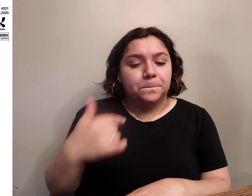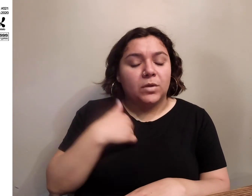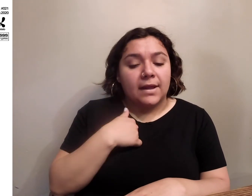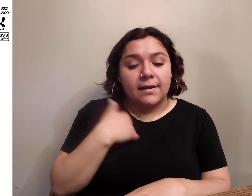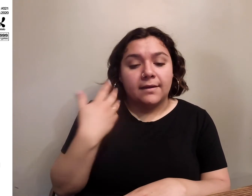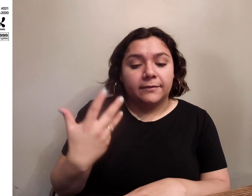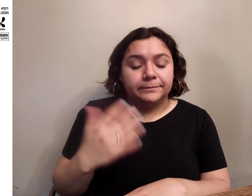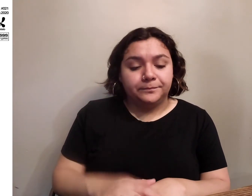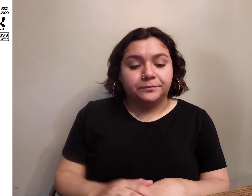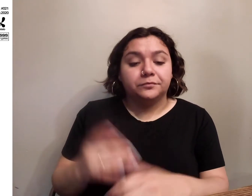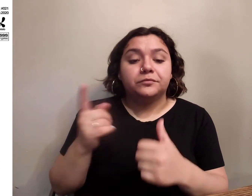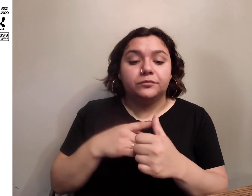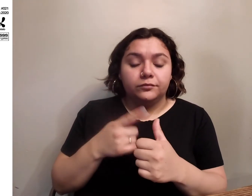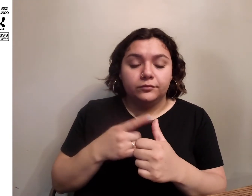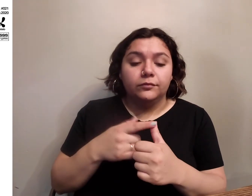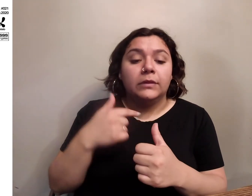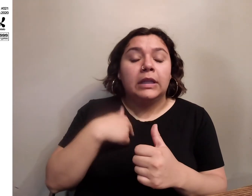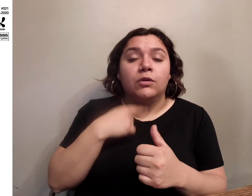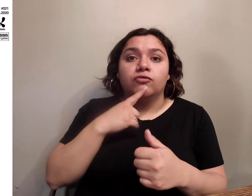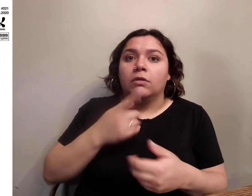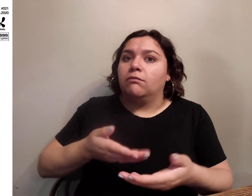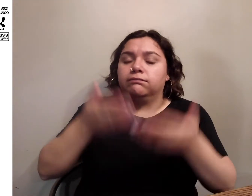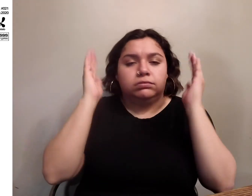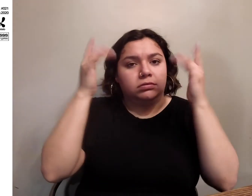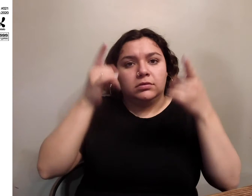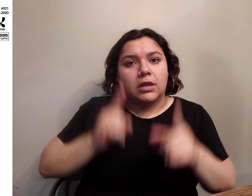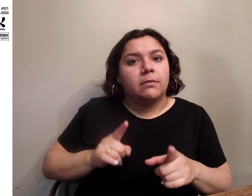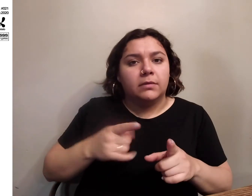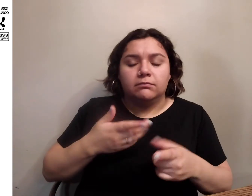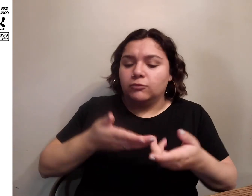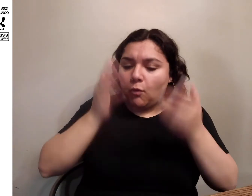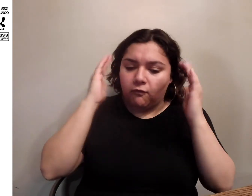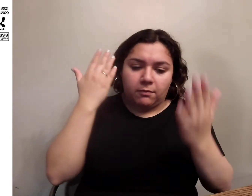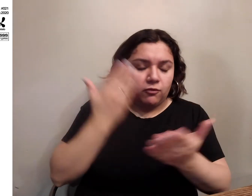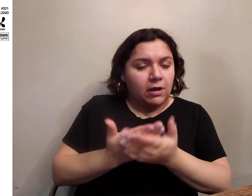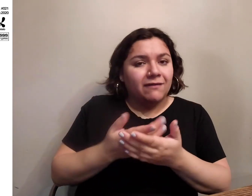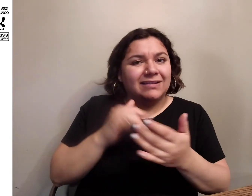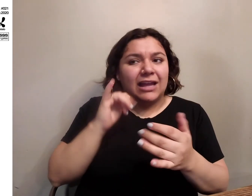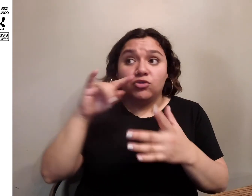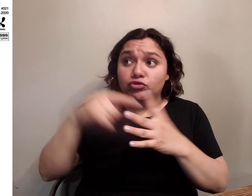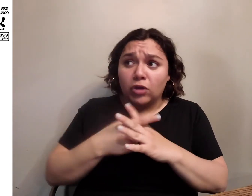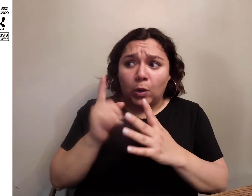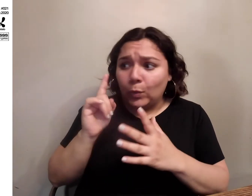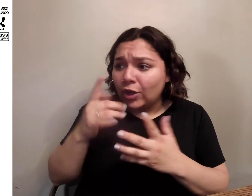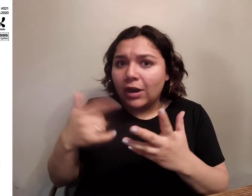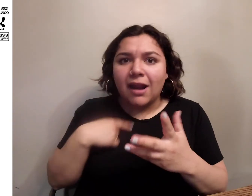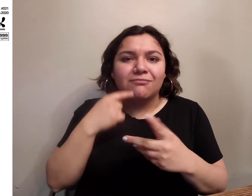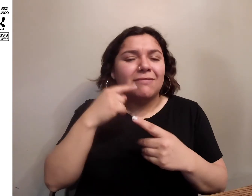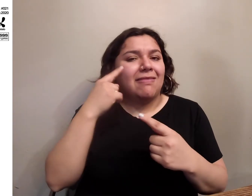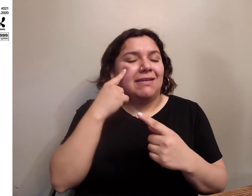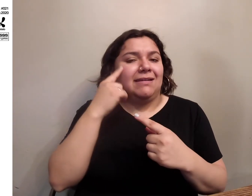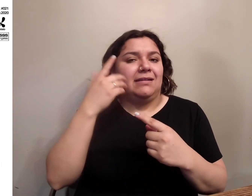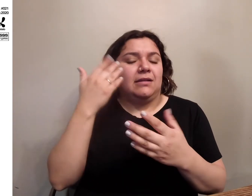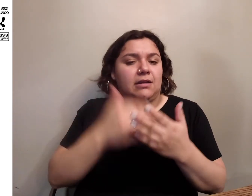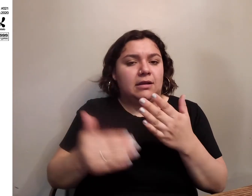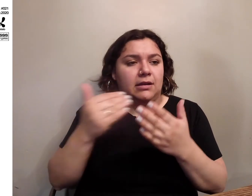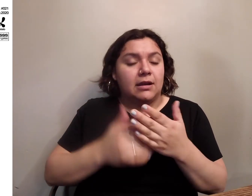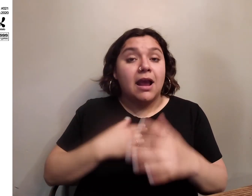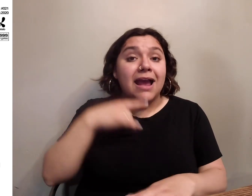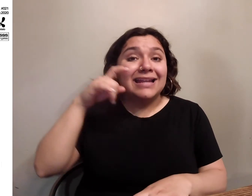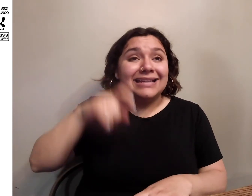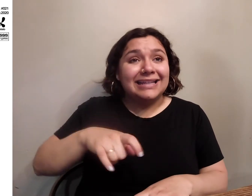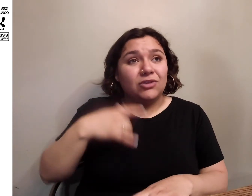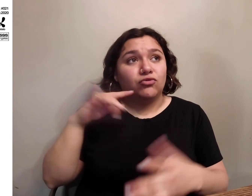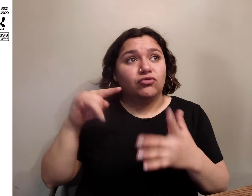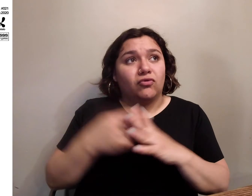I first was just overwhelmed when I got there. I just where do you start? And I kept thinking, I need to